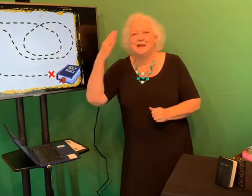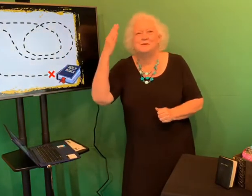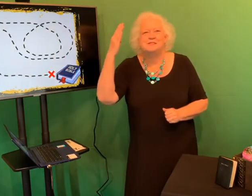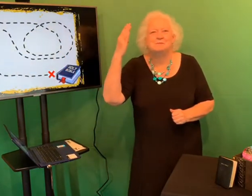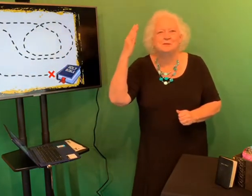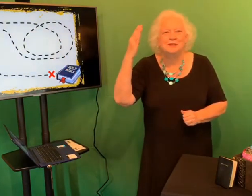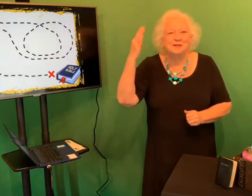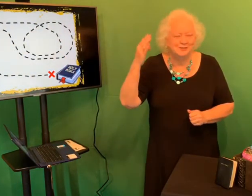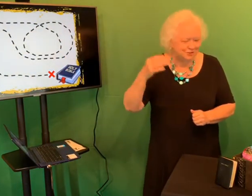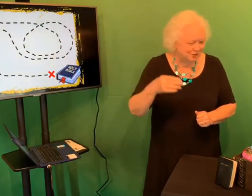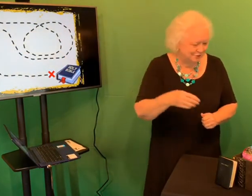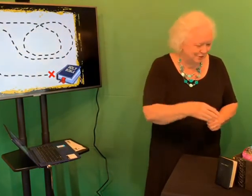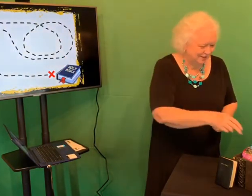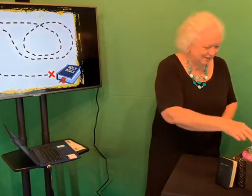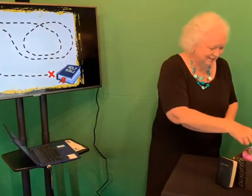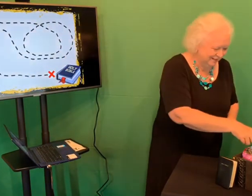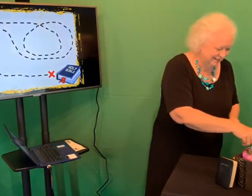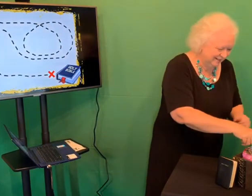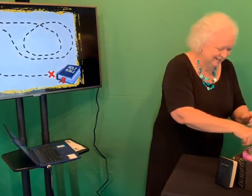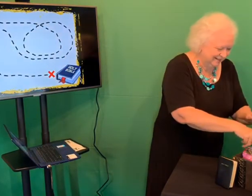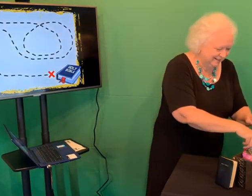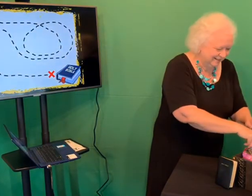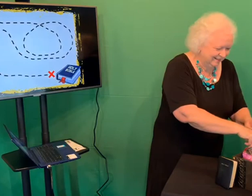It was the blue jewel.